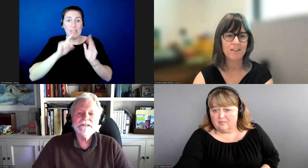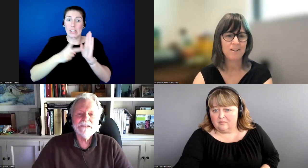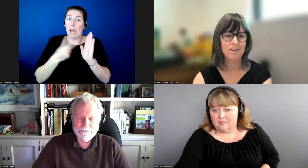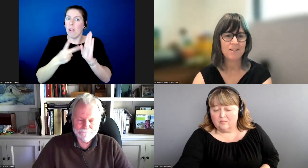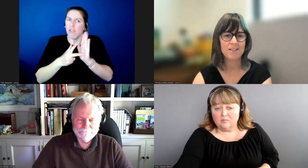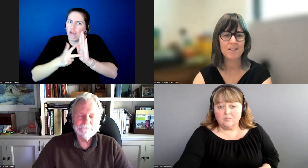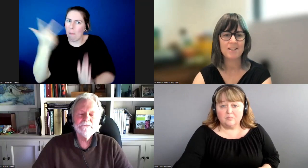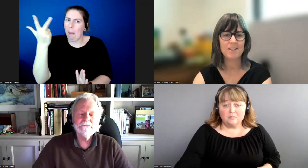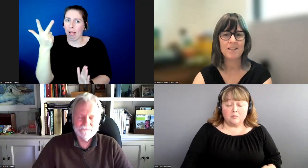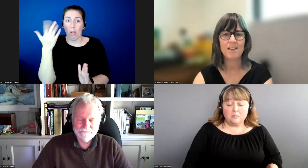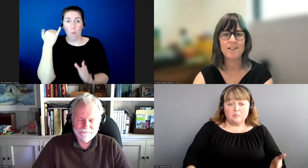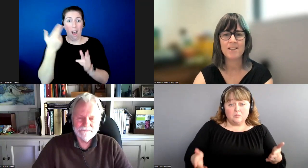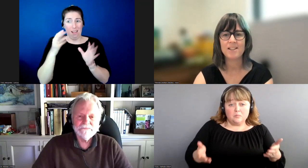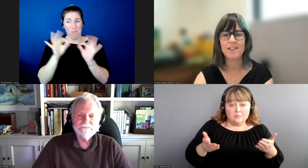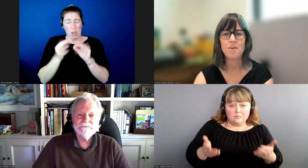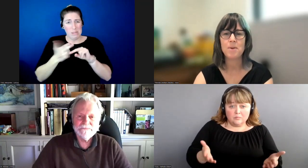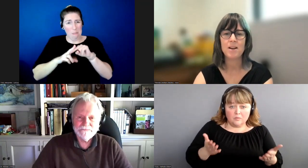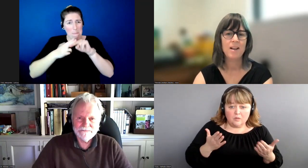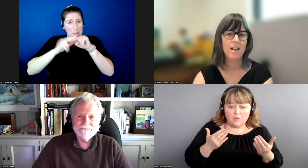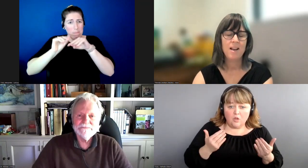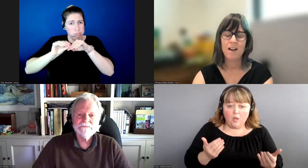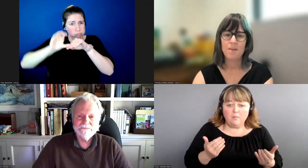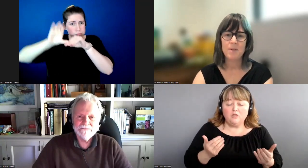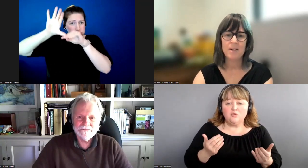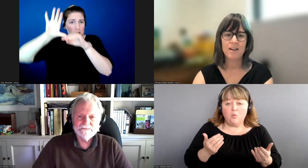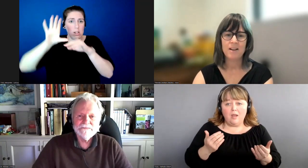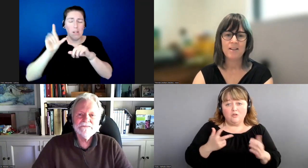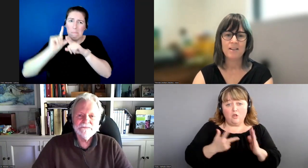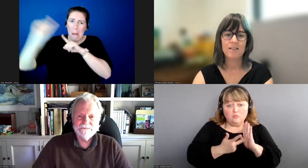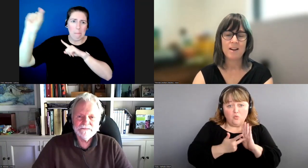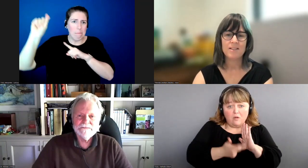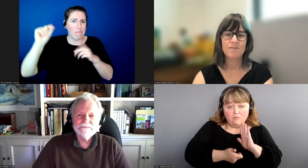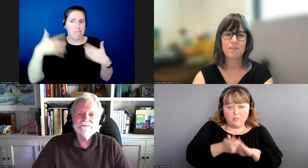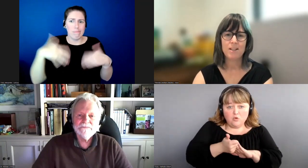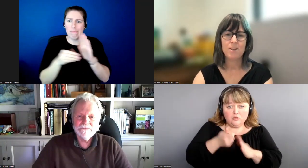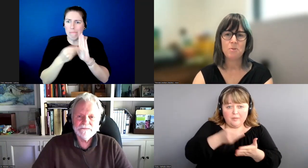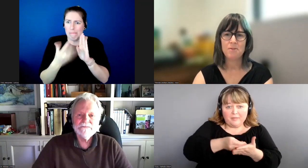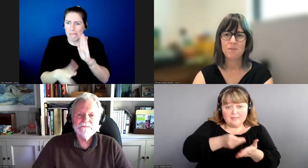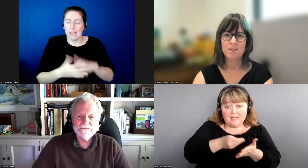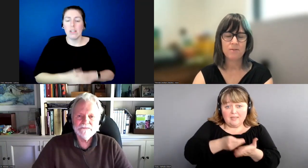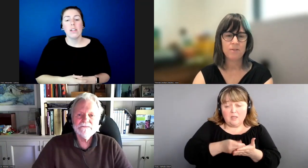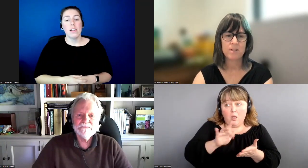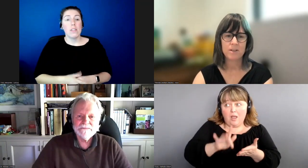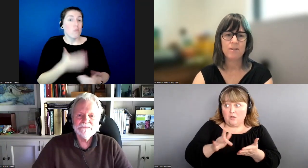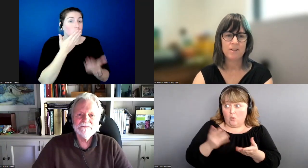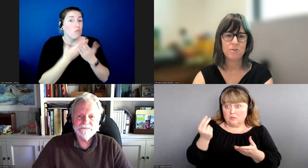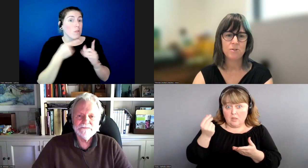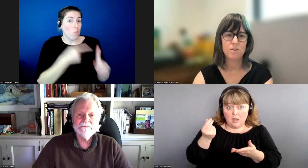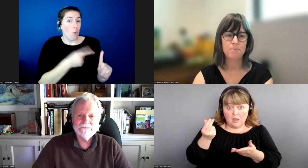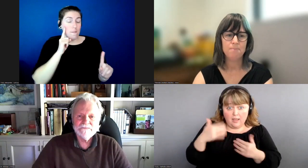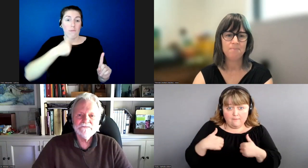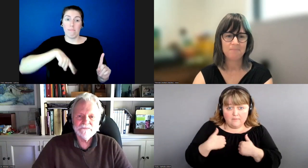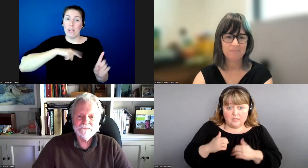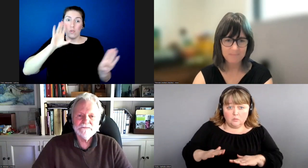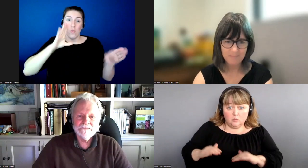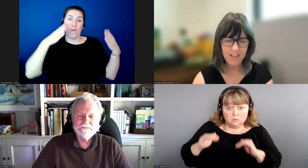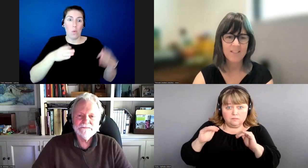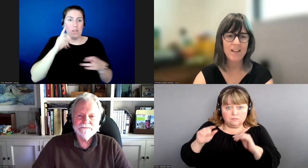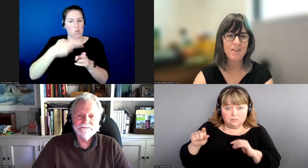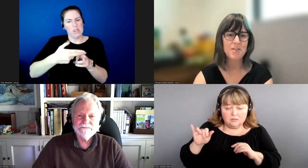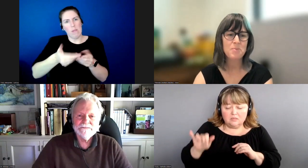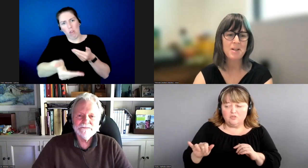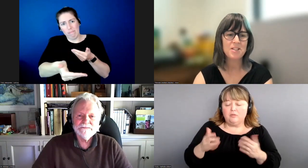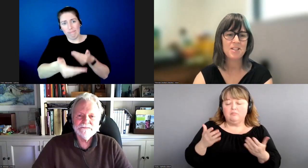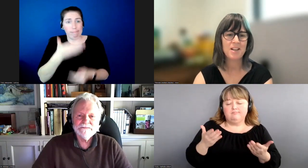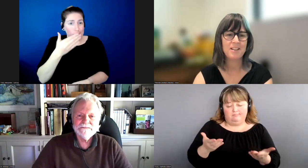and the costs since they said that. But I mean, that is a really good one for us to focus on in the short term. Thank